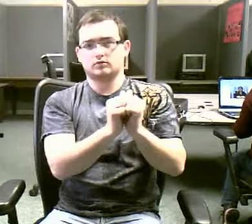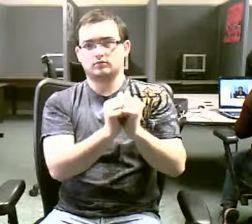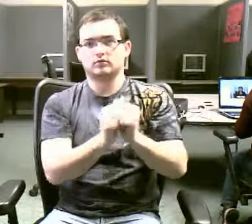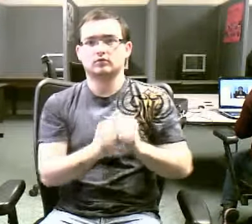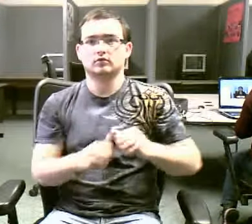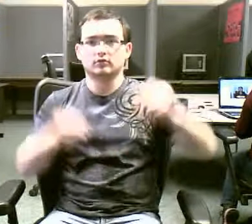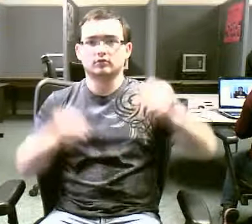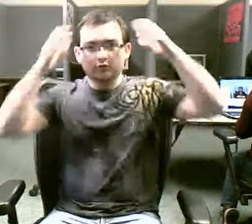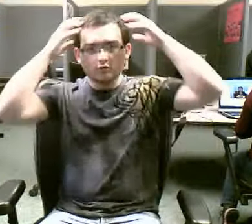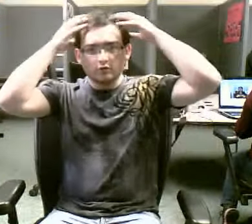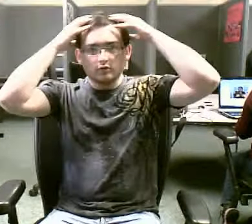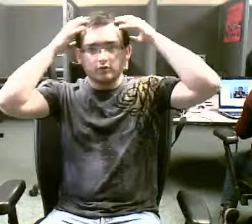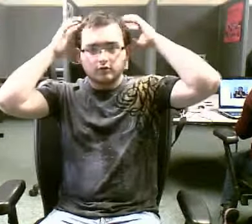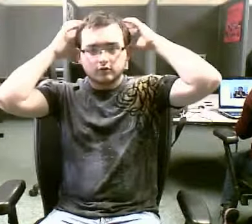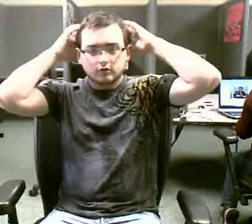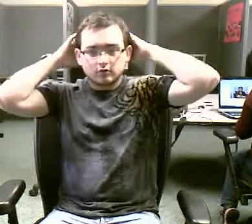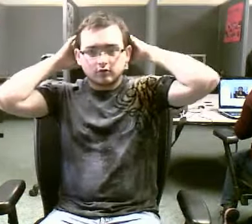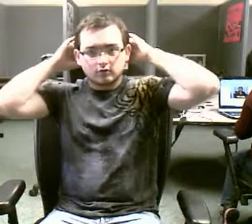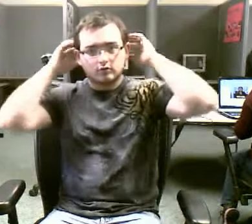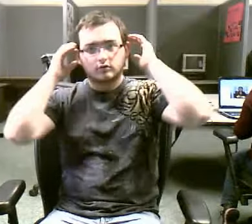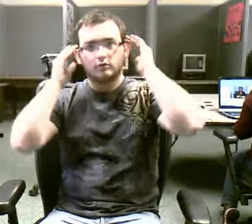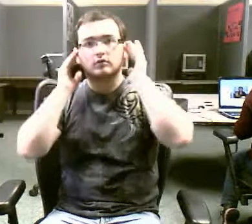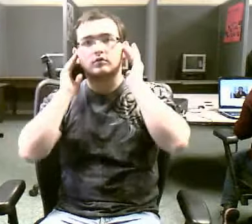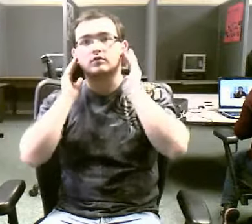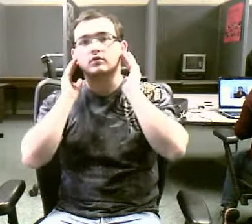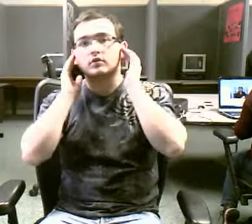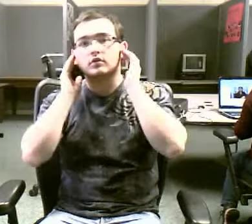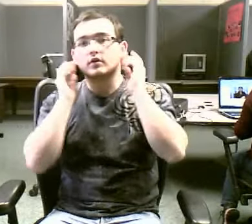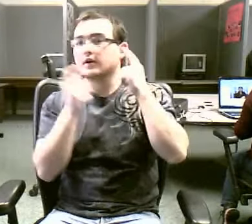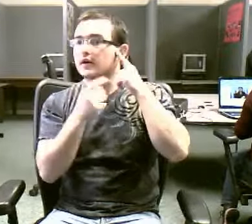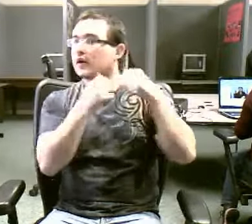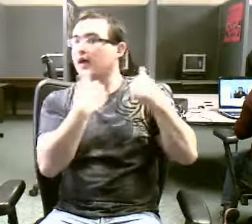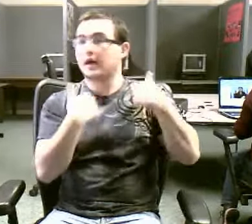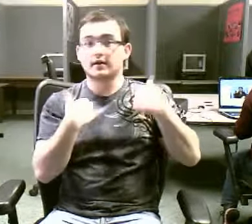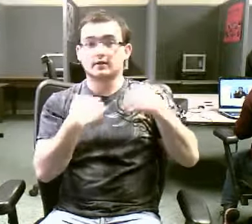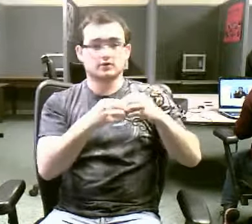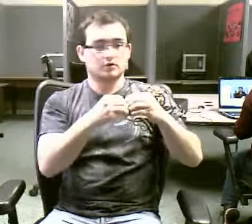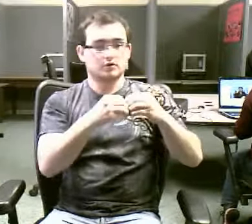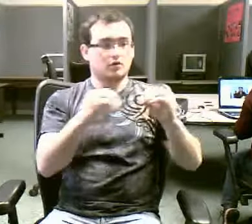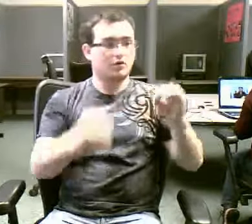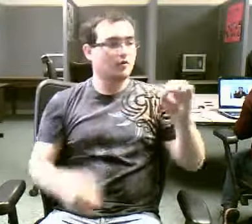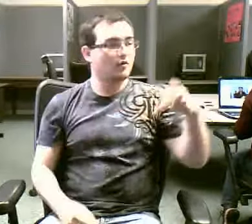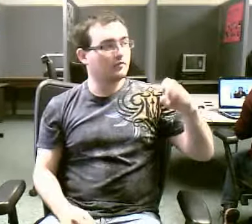medulla oblongata of the brain passes spinal cord.